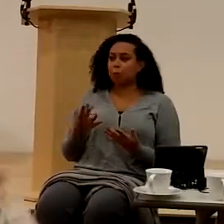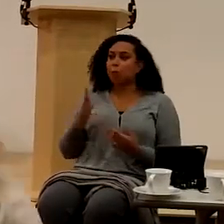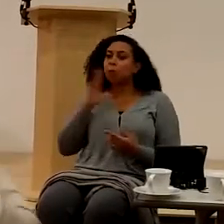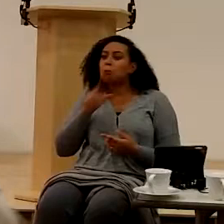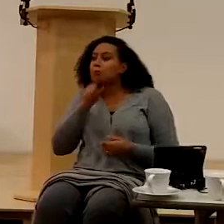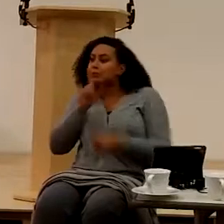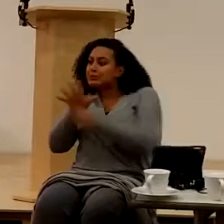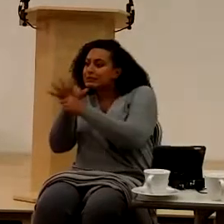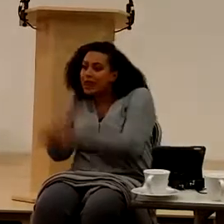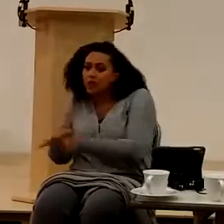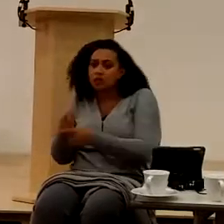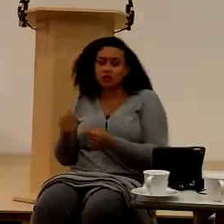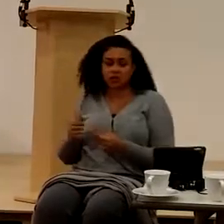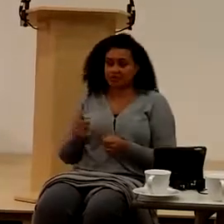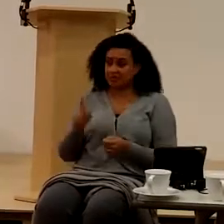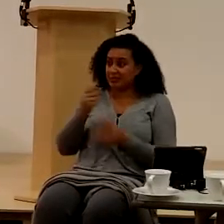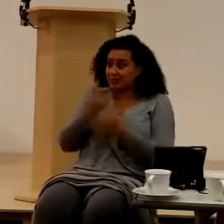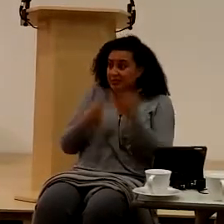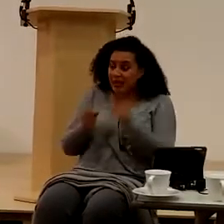disability